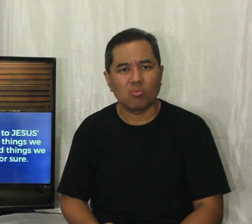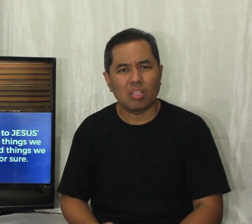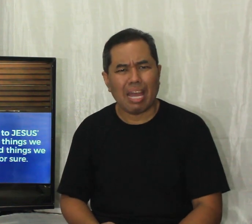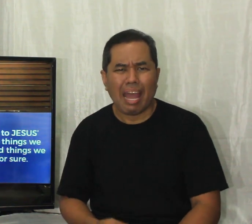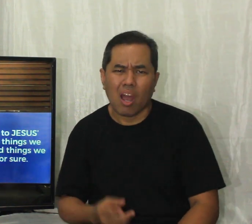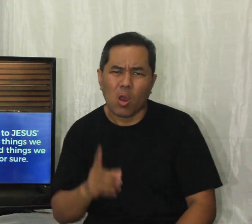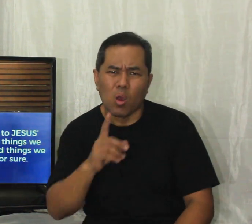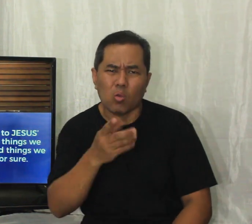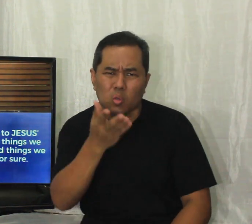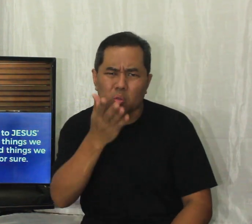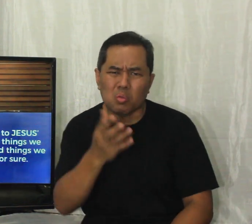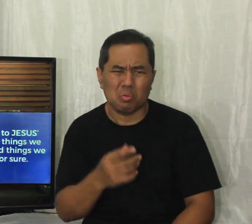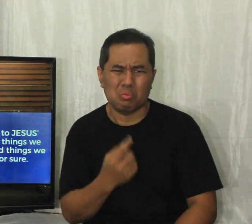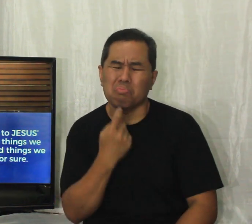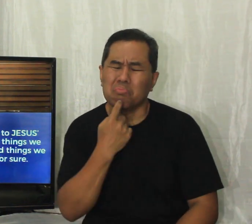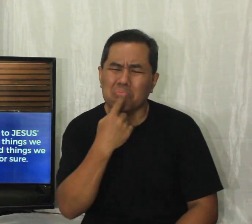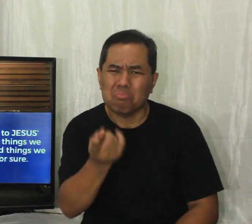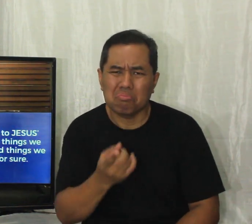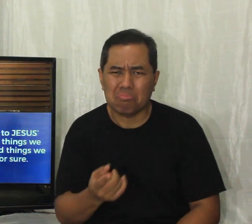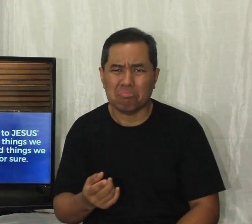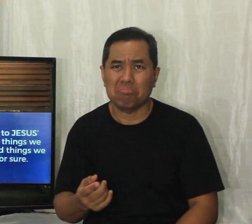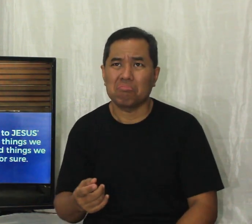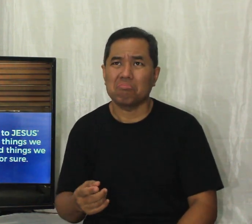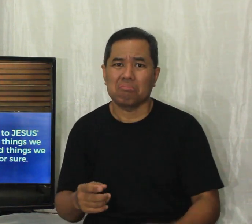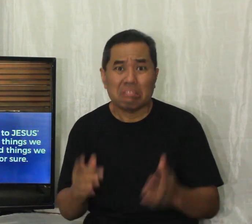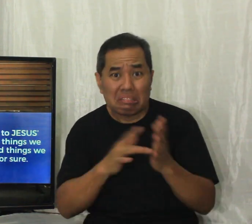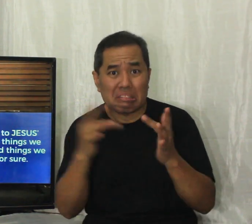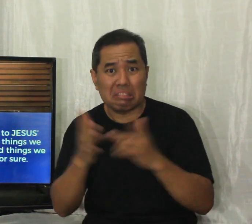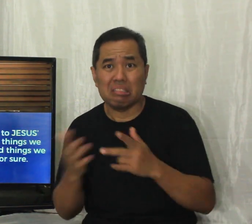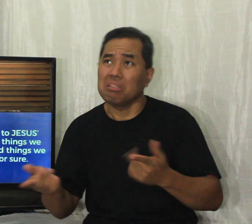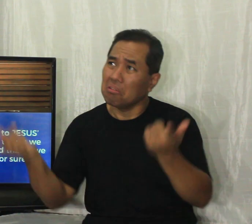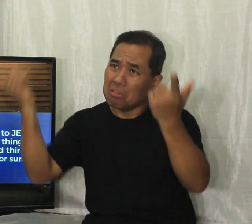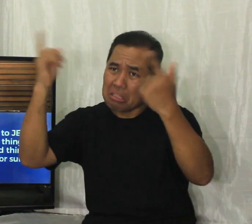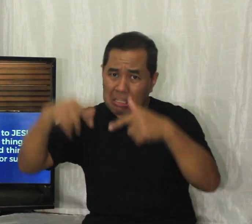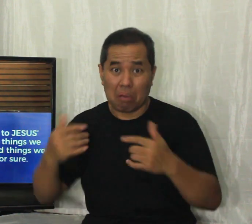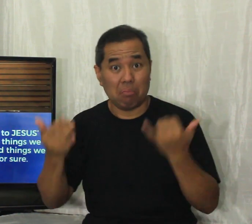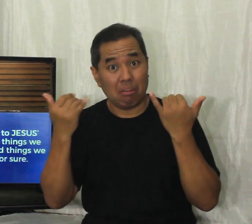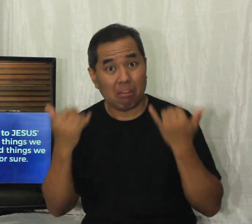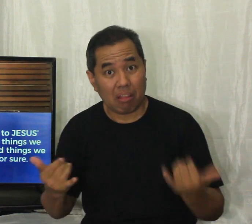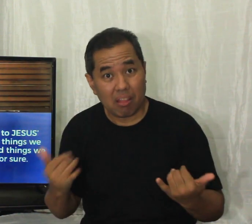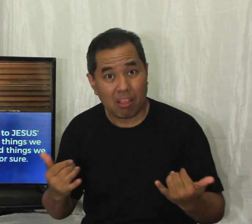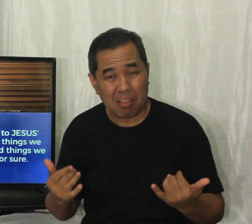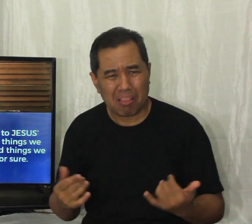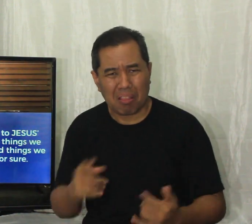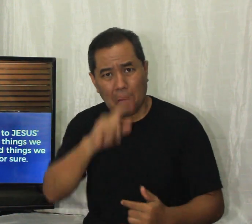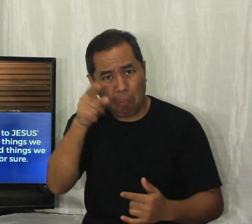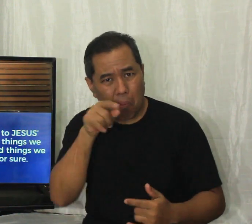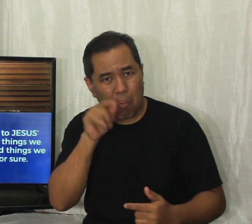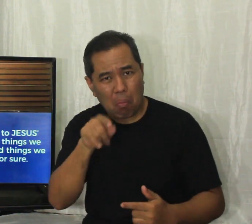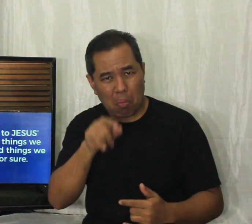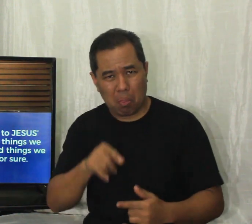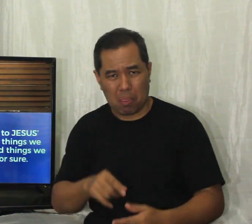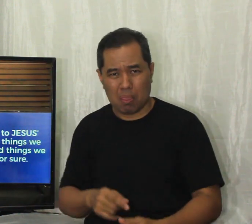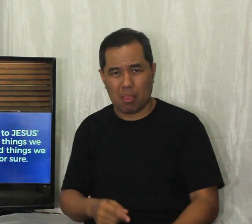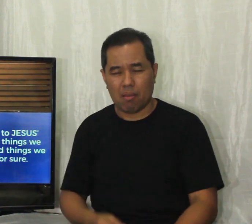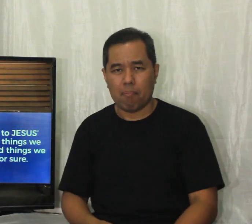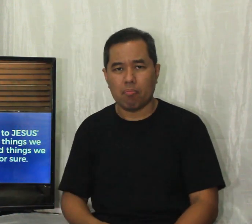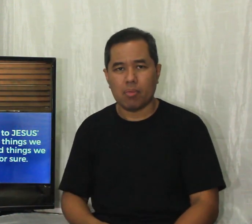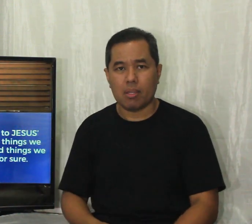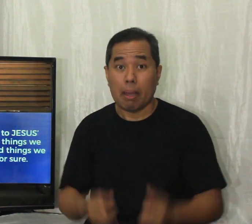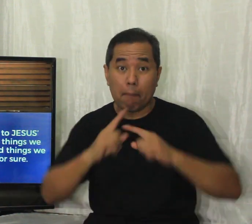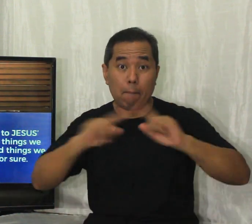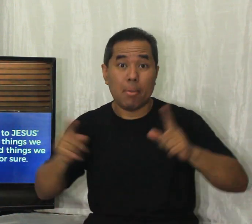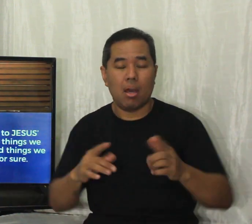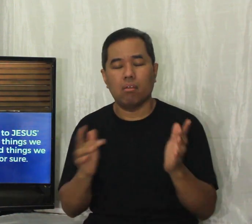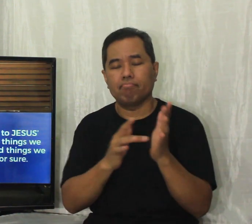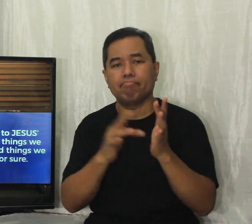that question before. So today we're going to talk a little bit about this because Jesus has actually some things to say about this, right? We're